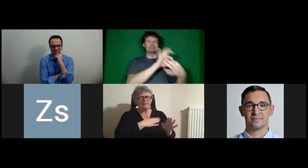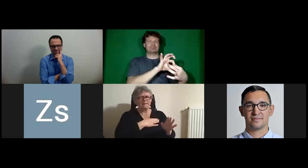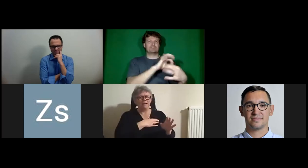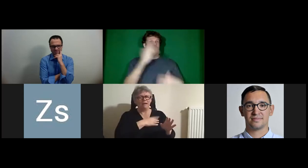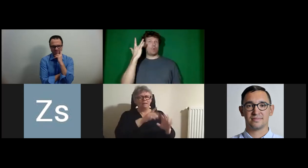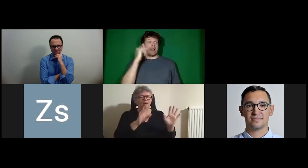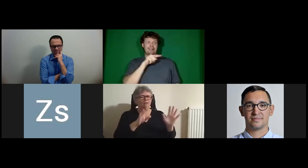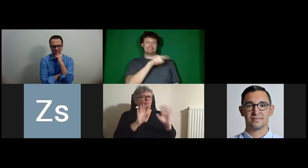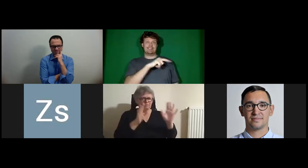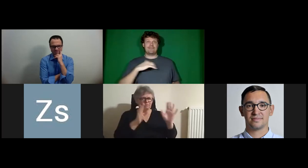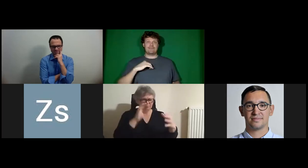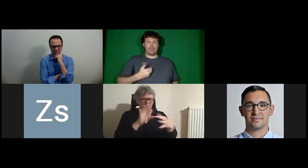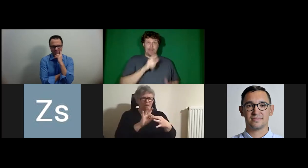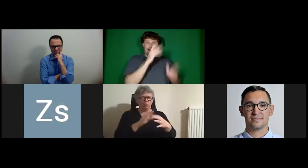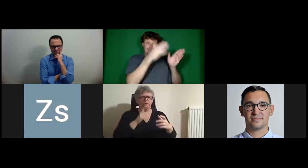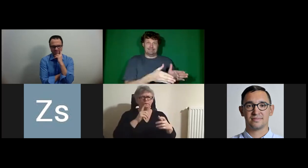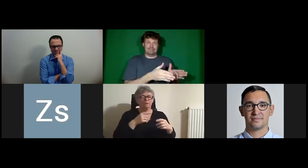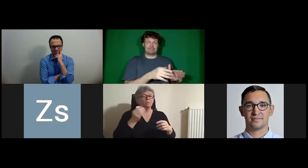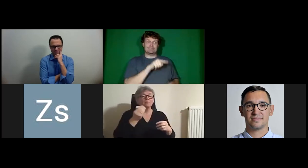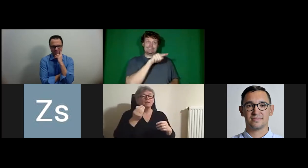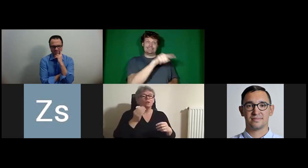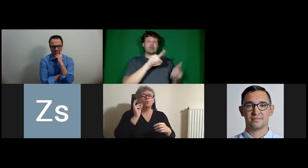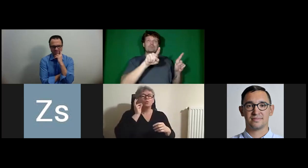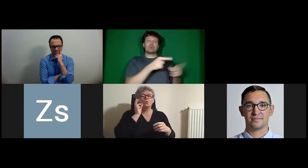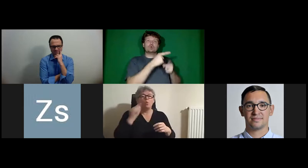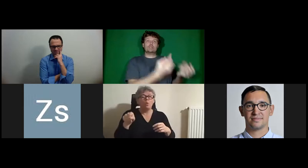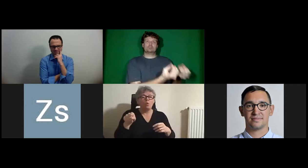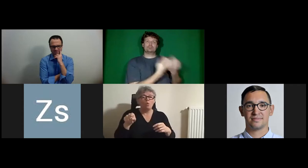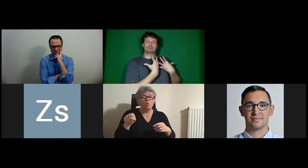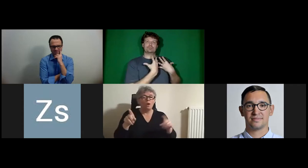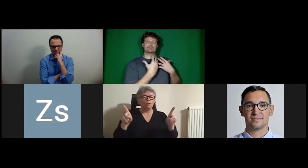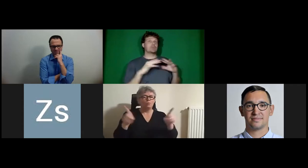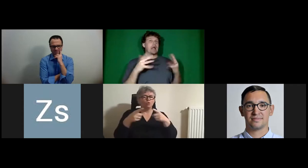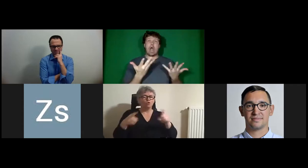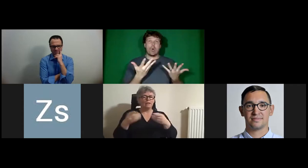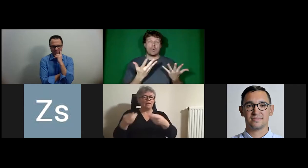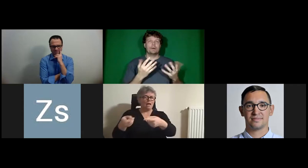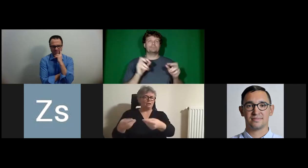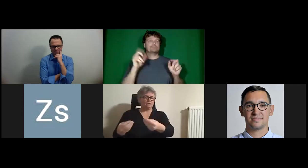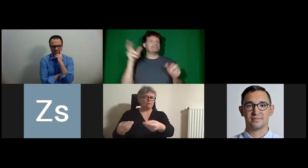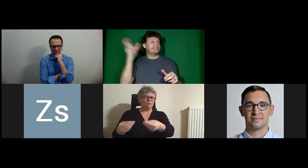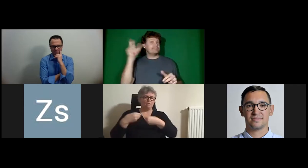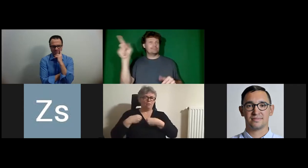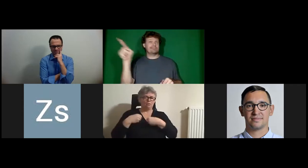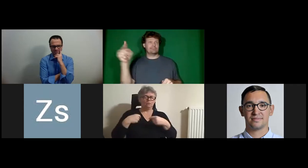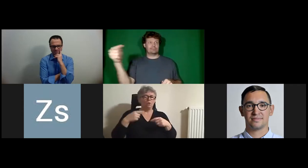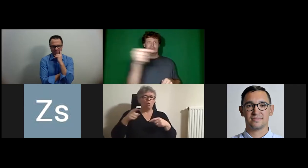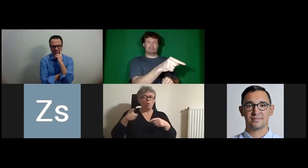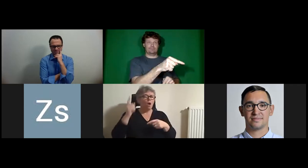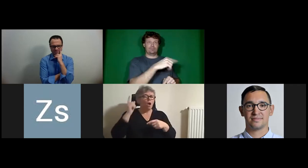believe it in your heart and believe in me and believe in us. And Maya also,